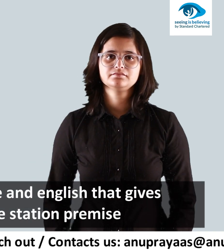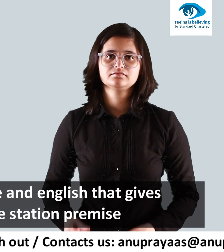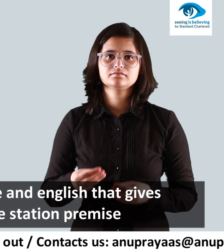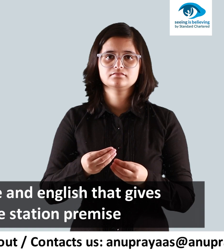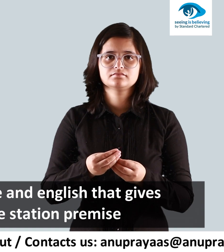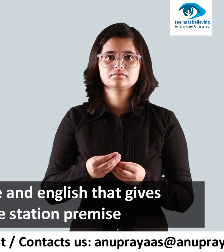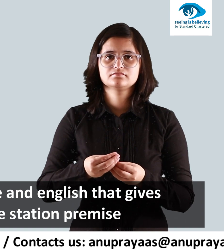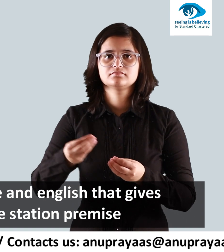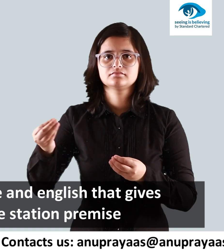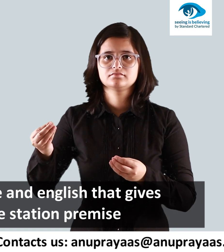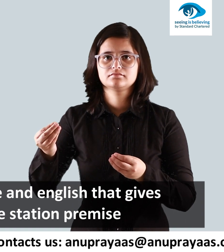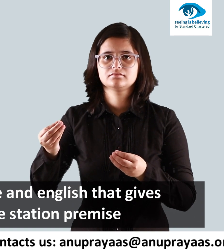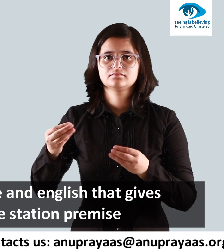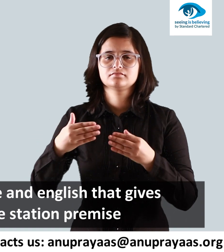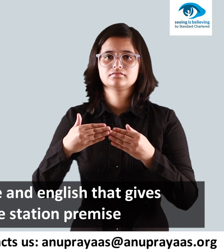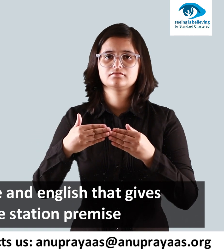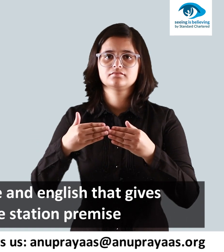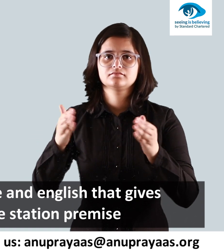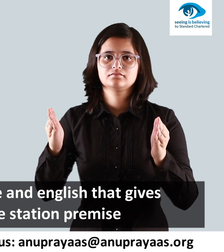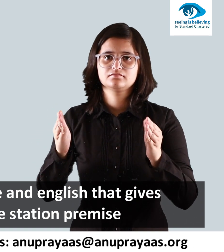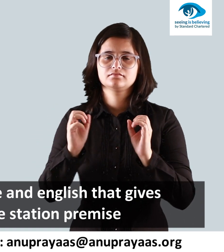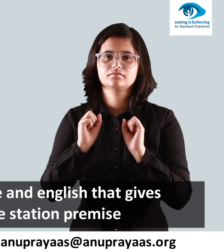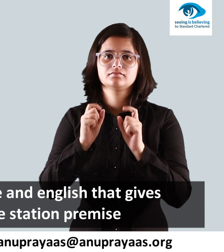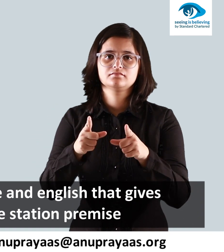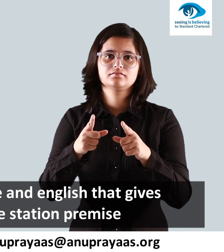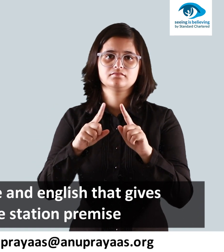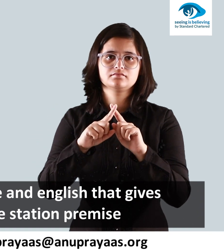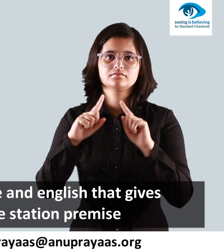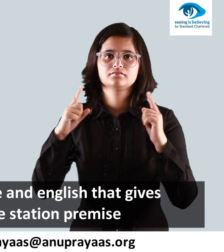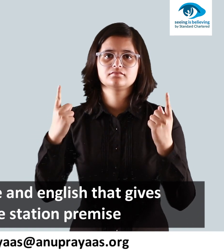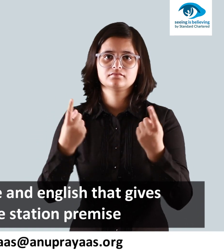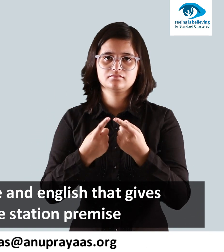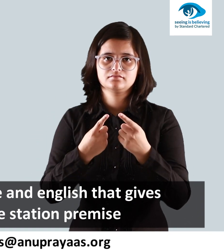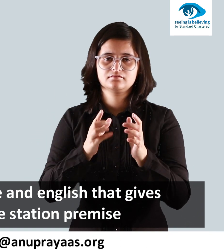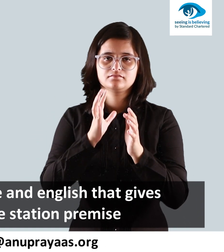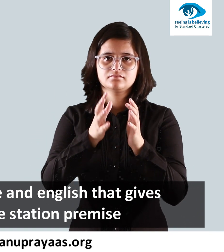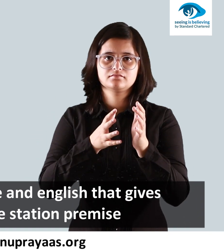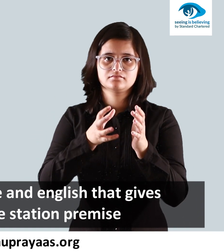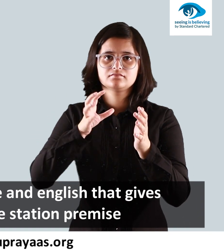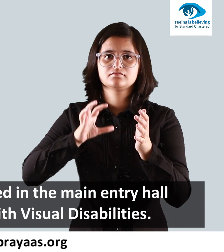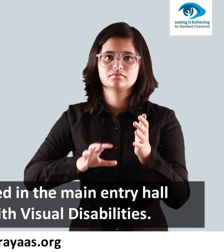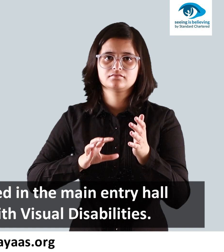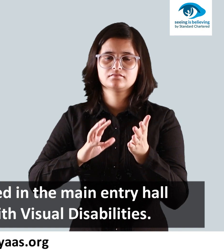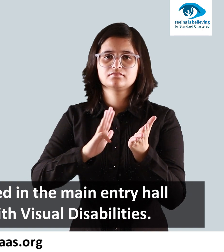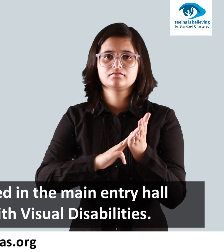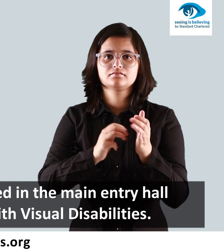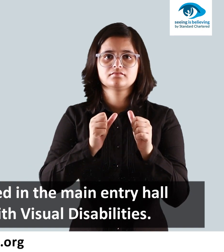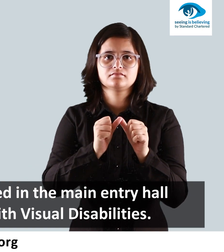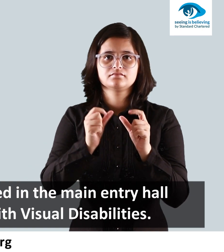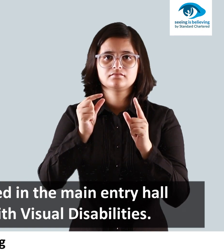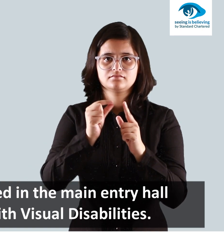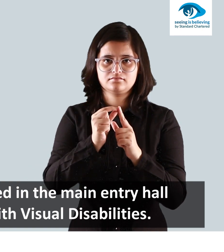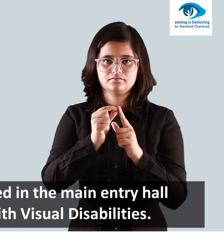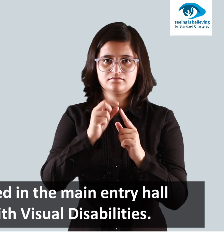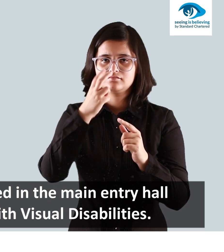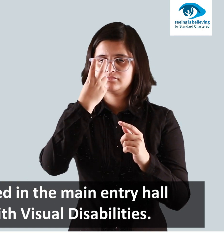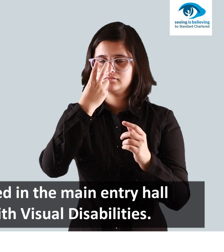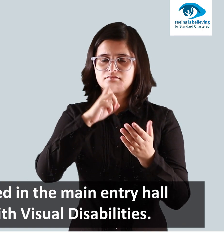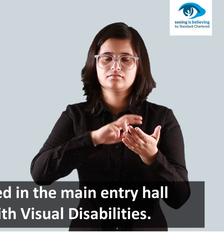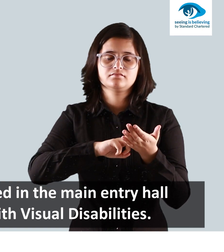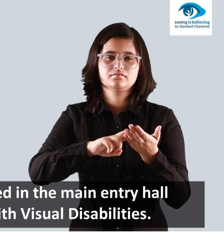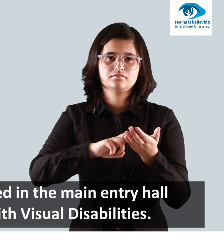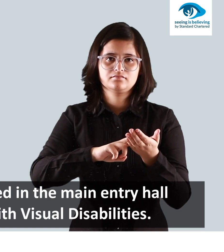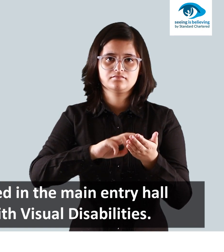A station map in Braille and English that gives an overview of the station premise and